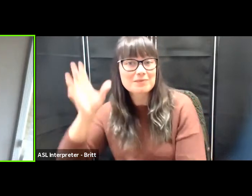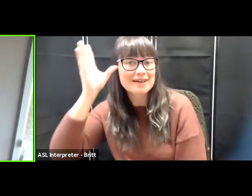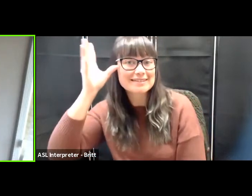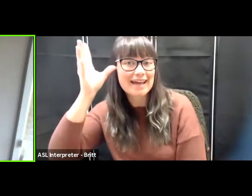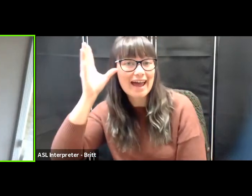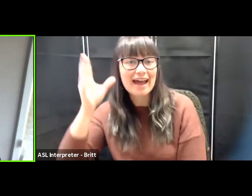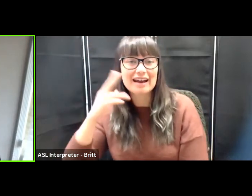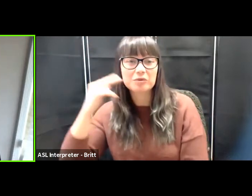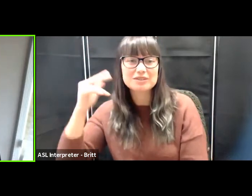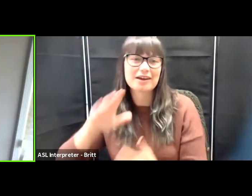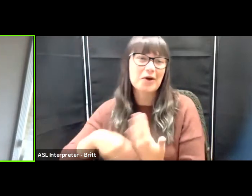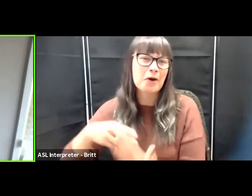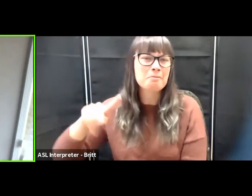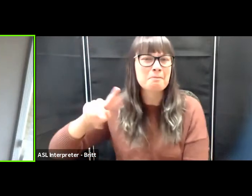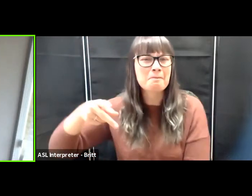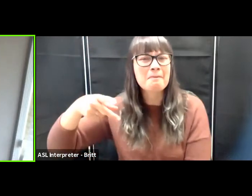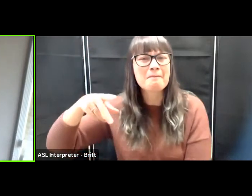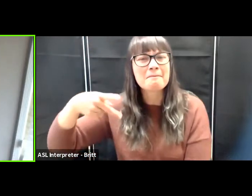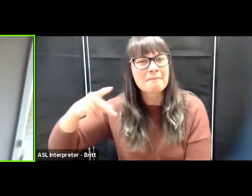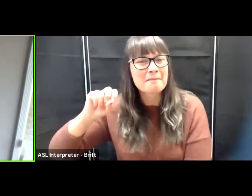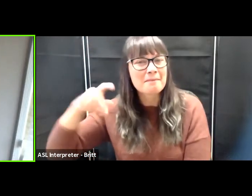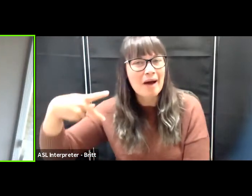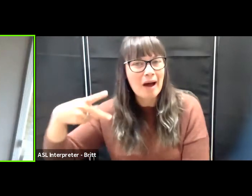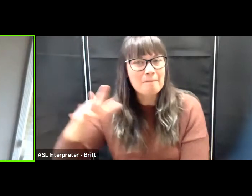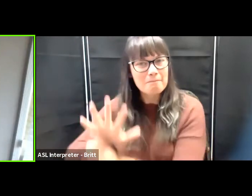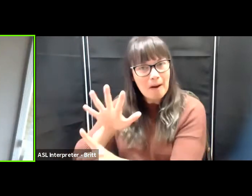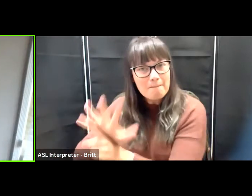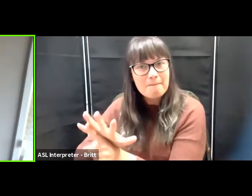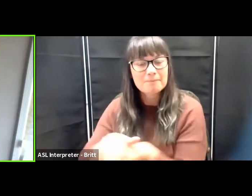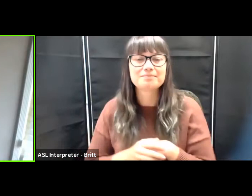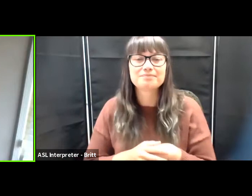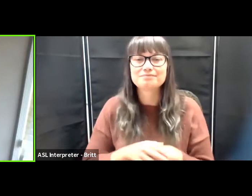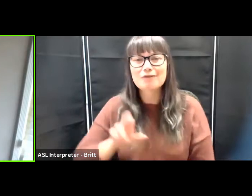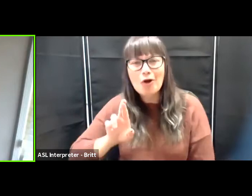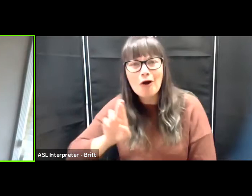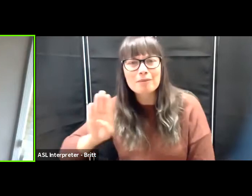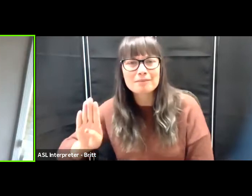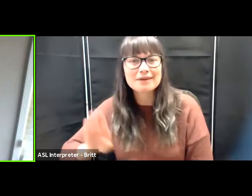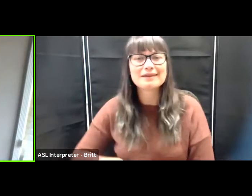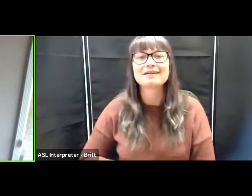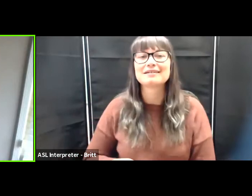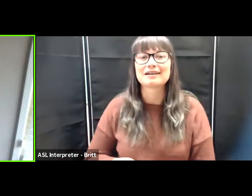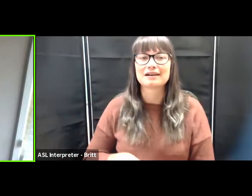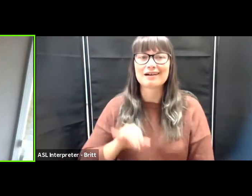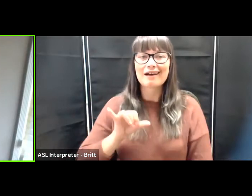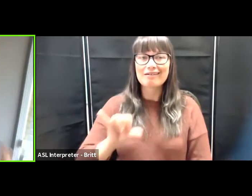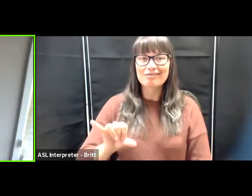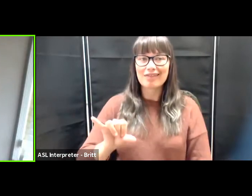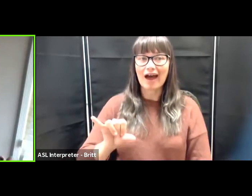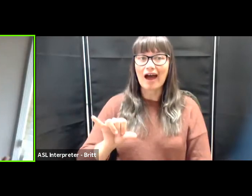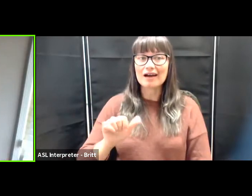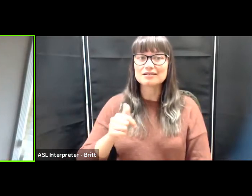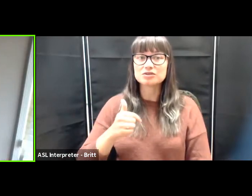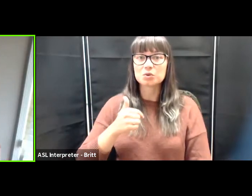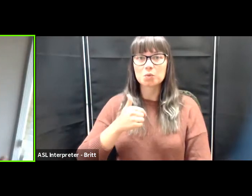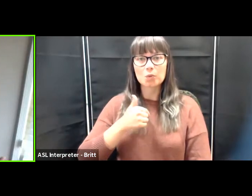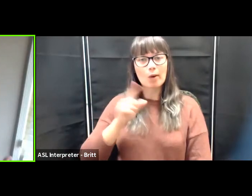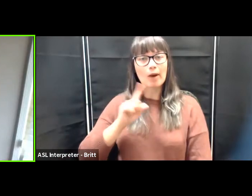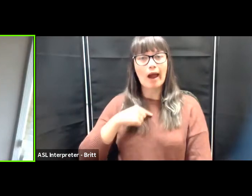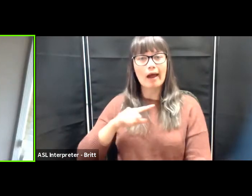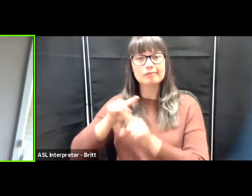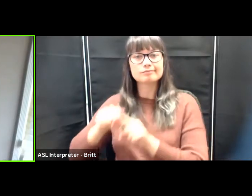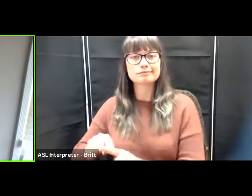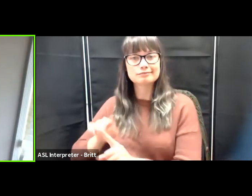you know, all of the pop stuff and R&B. That's actually where I lie. But what was